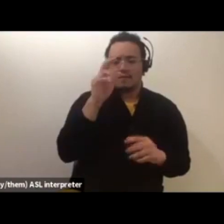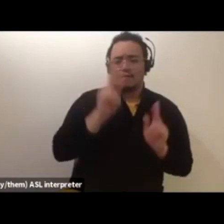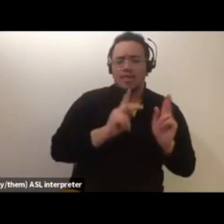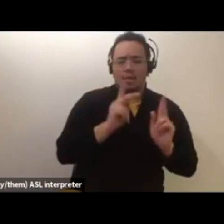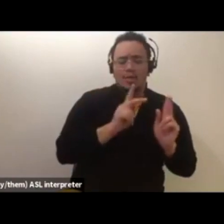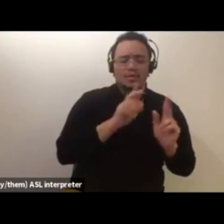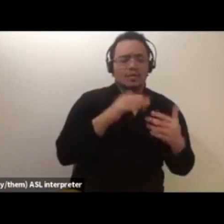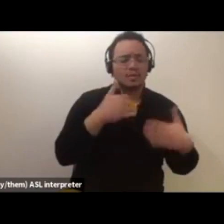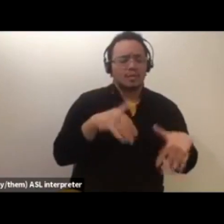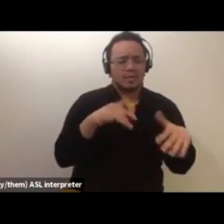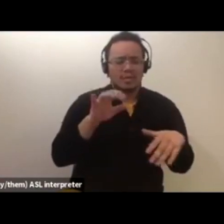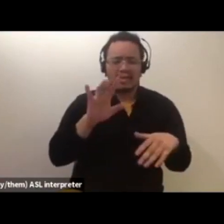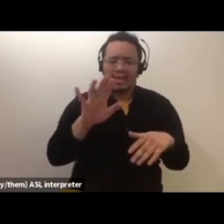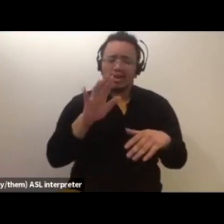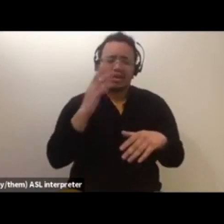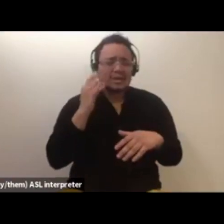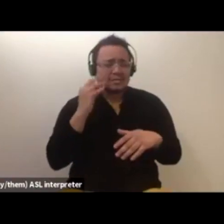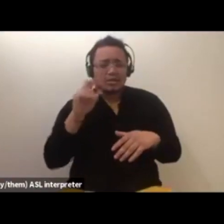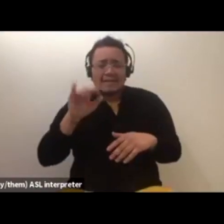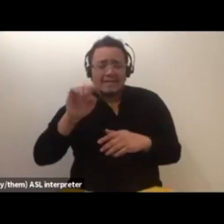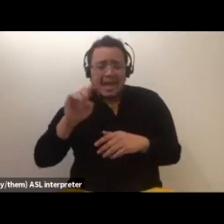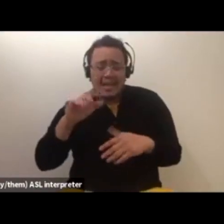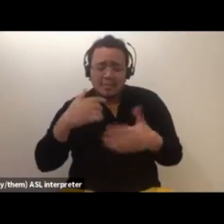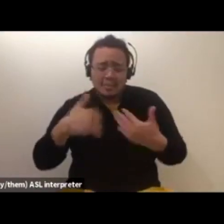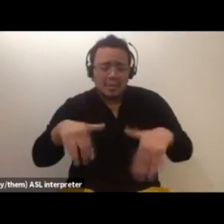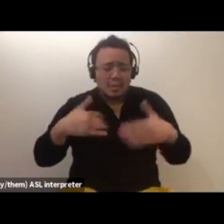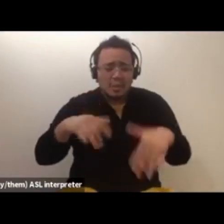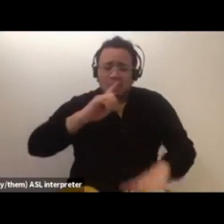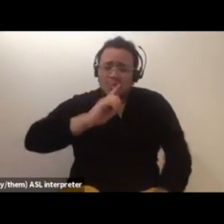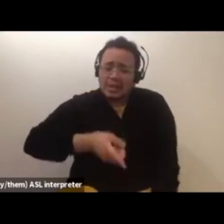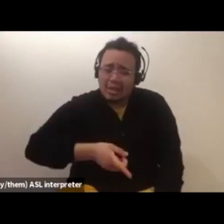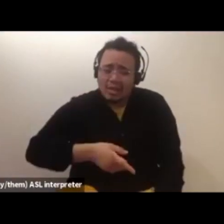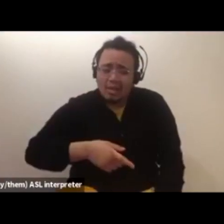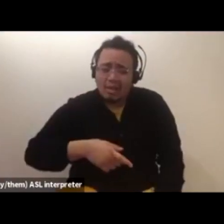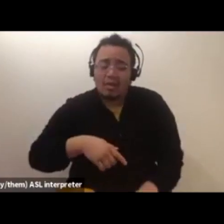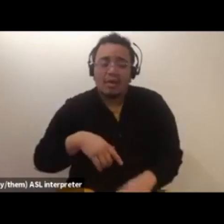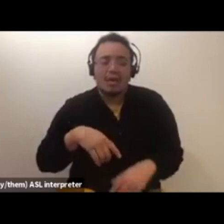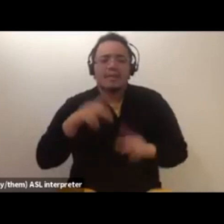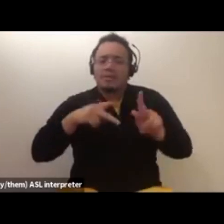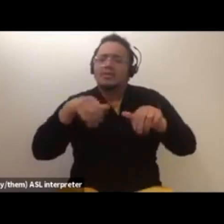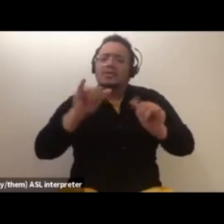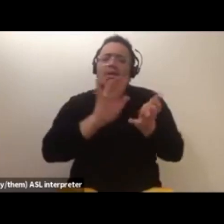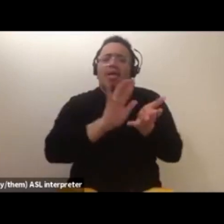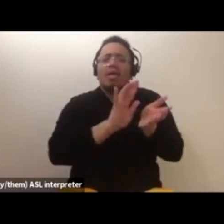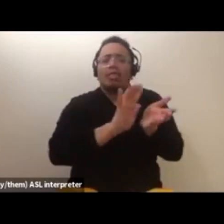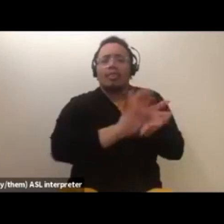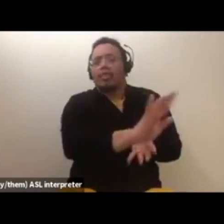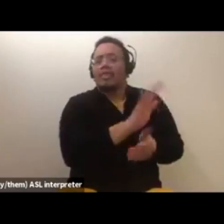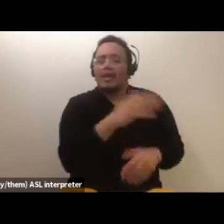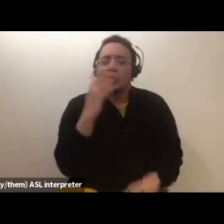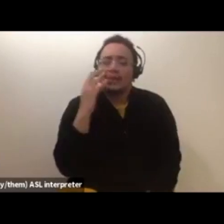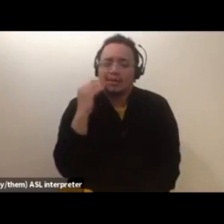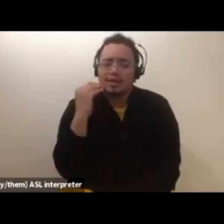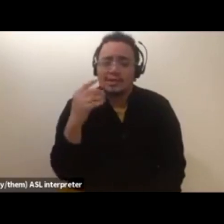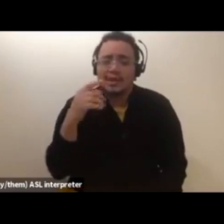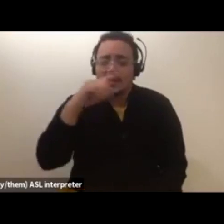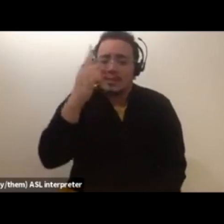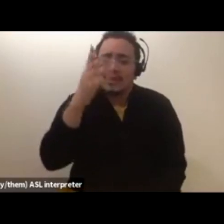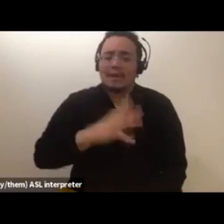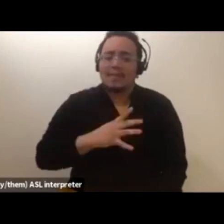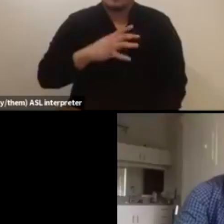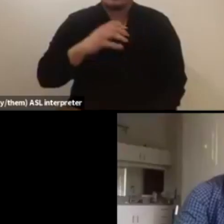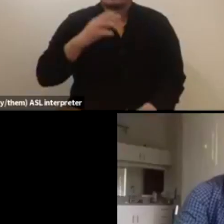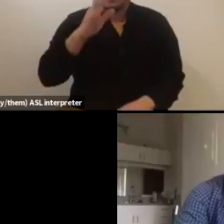plight when it comes to this, because people erase your experience as a Black man and only see your